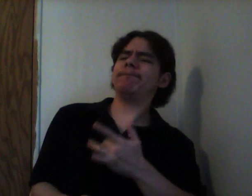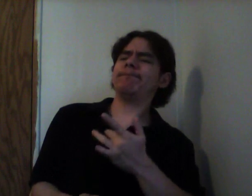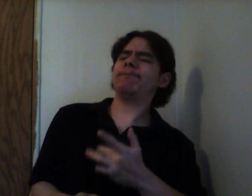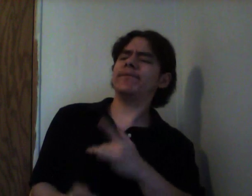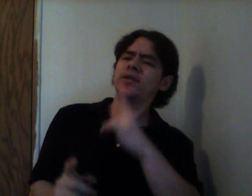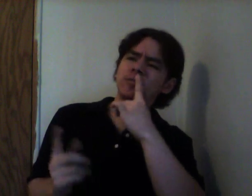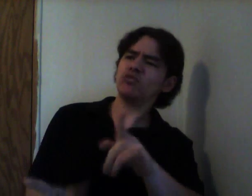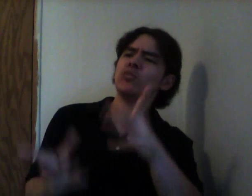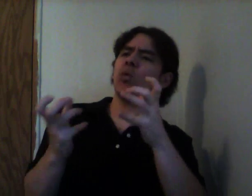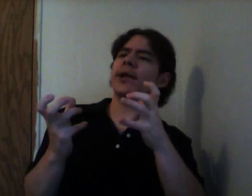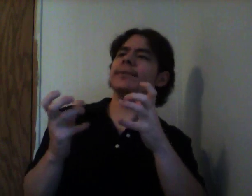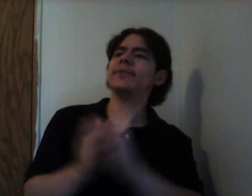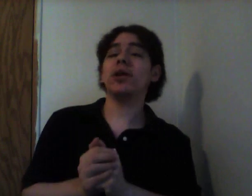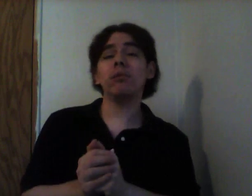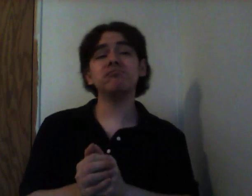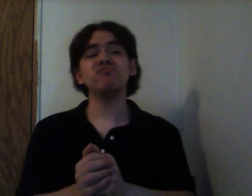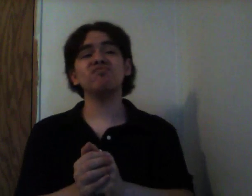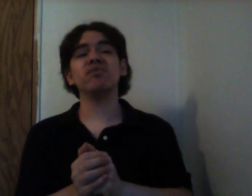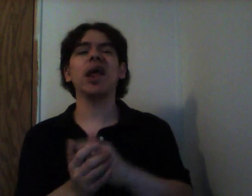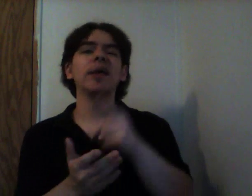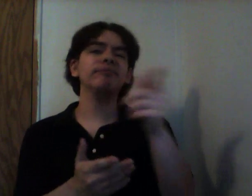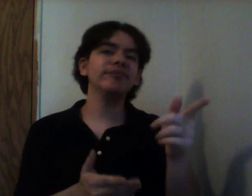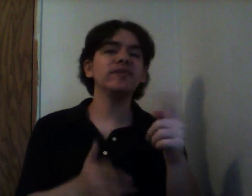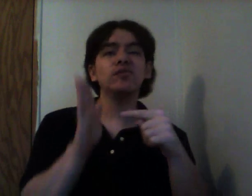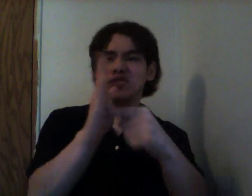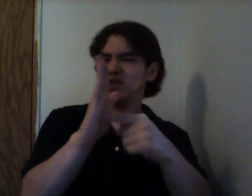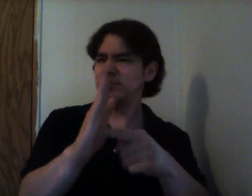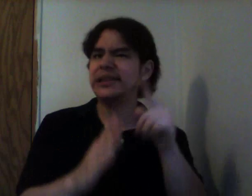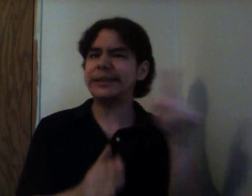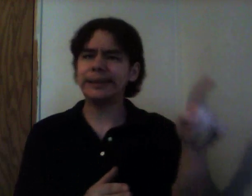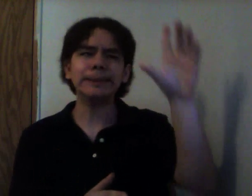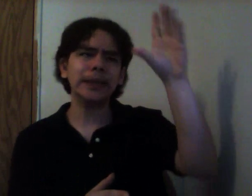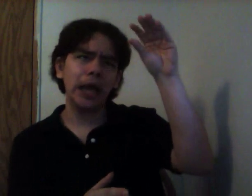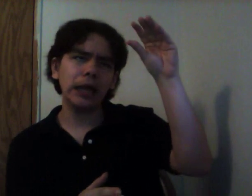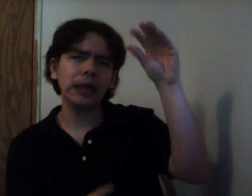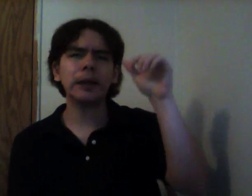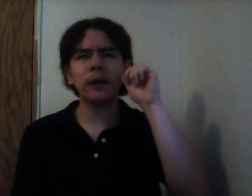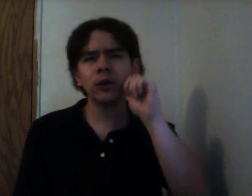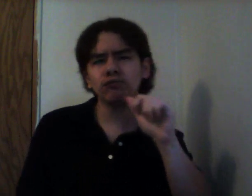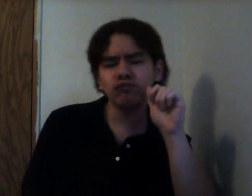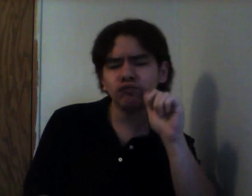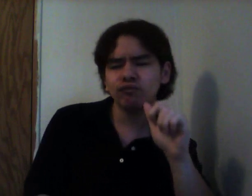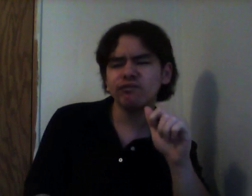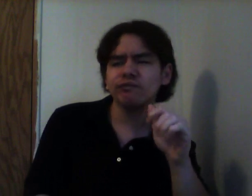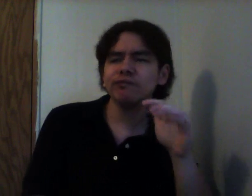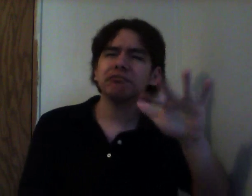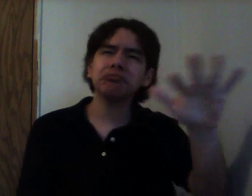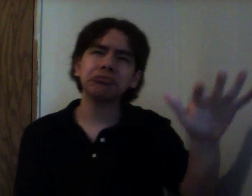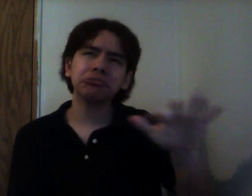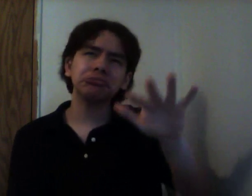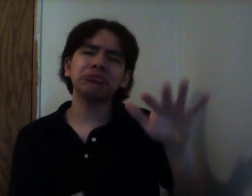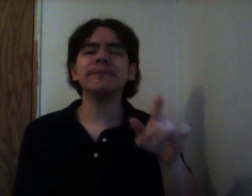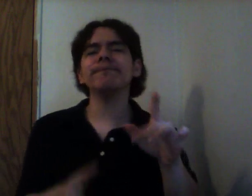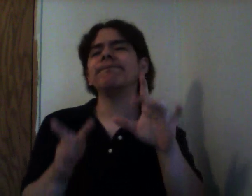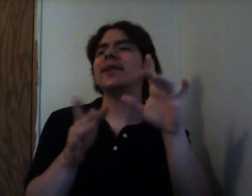conversation? And you see people are actually answering that question. And so let's try this right now